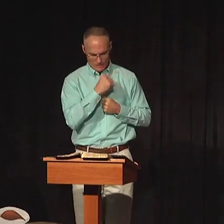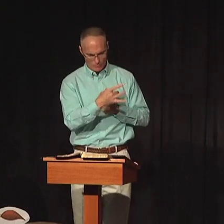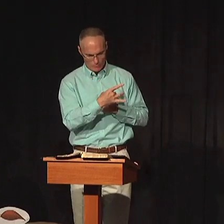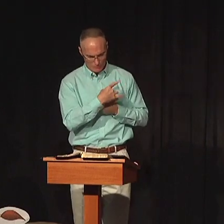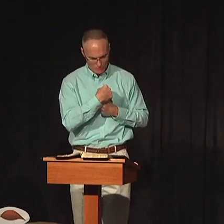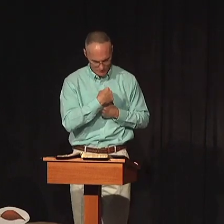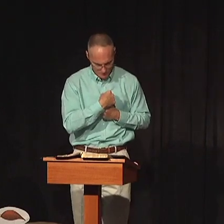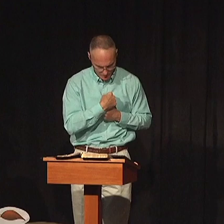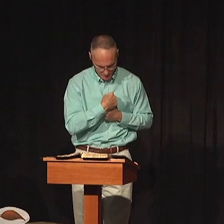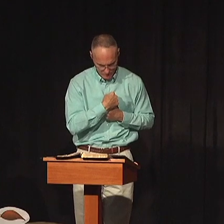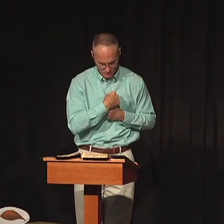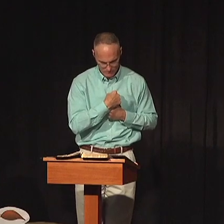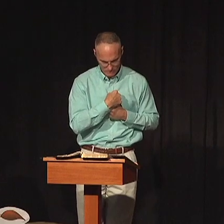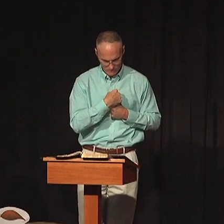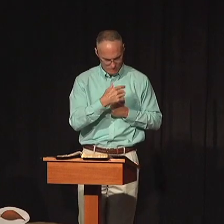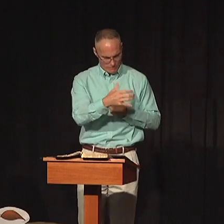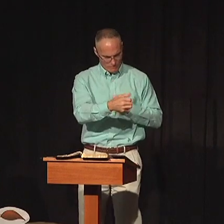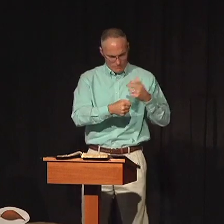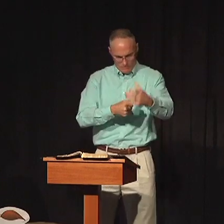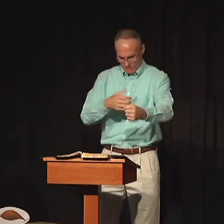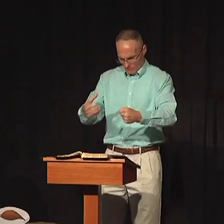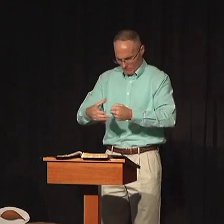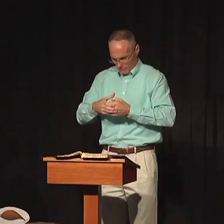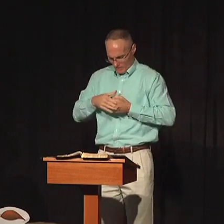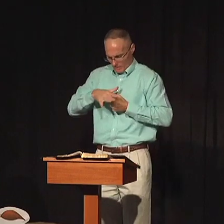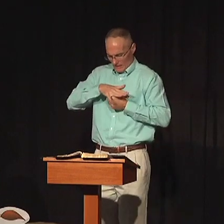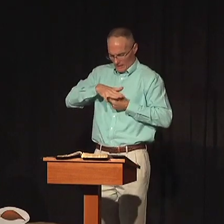And He says, now you're mine. Now you belong to me.